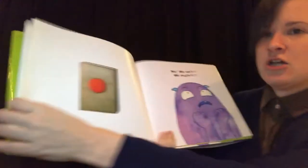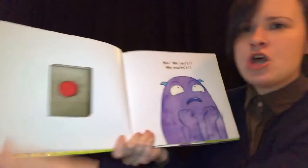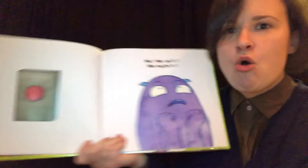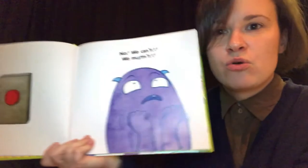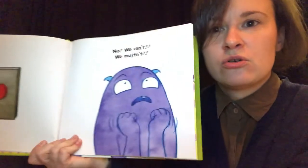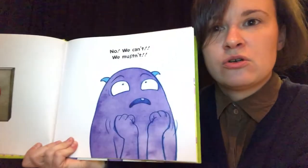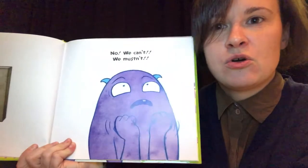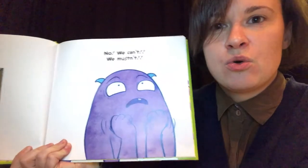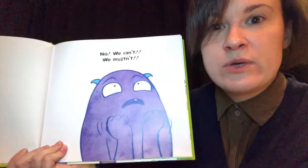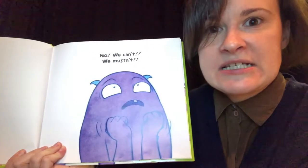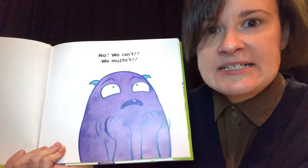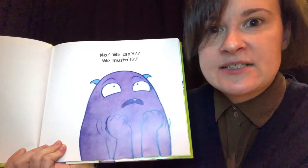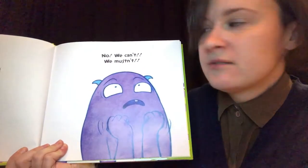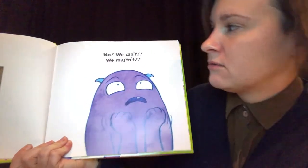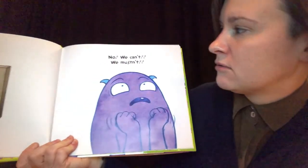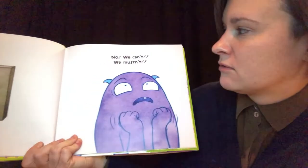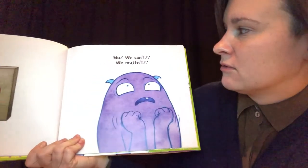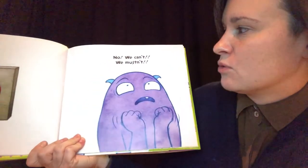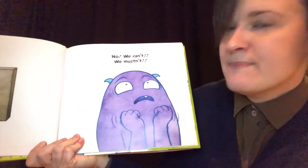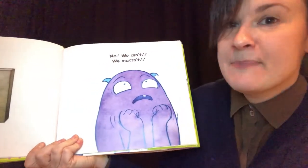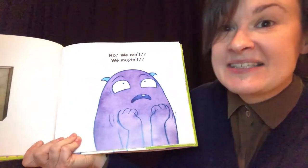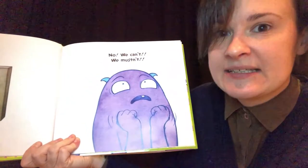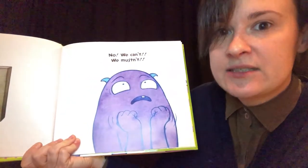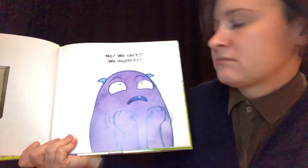No, we can't. We mustn't.